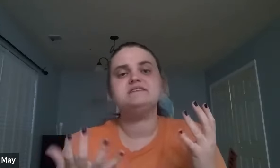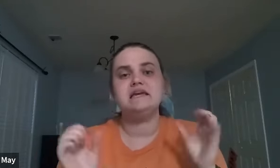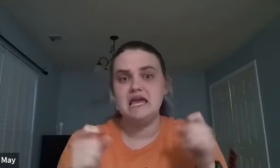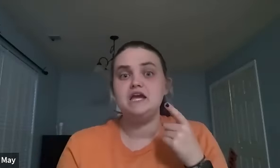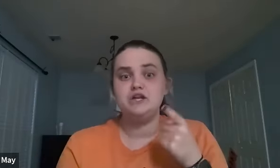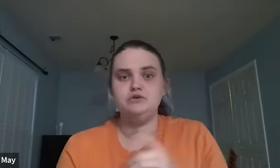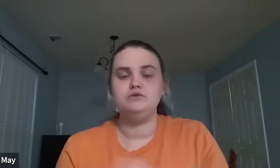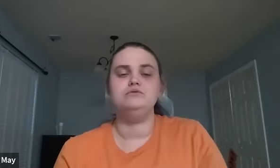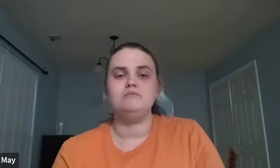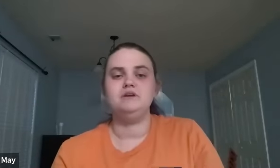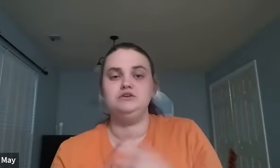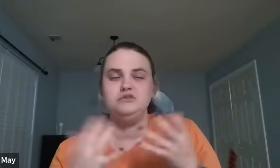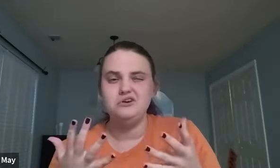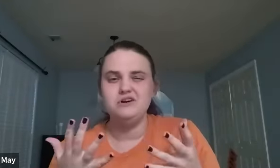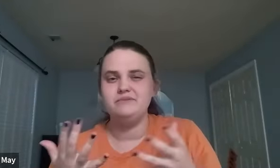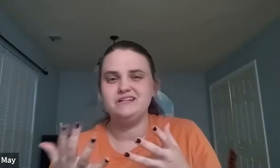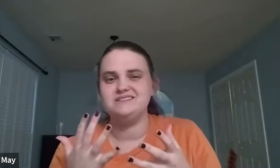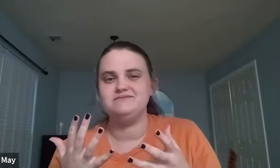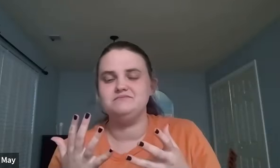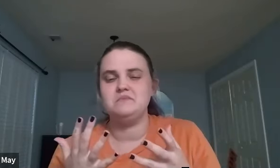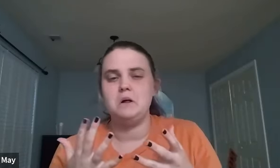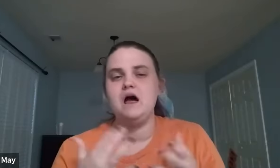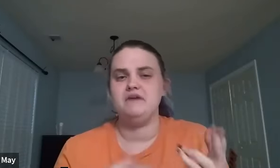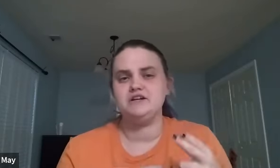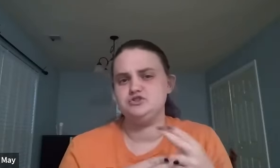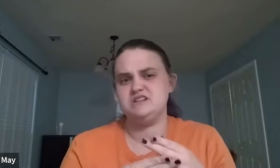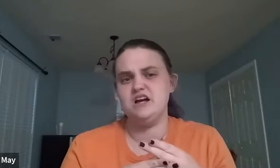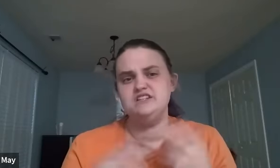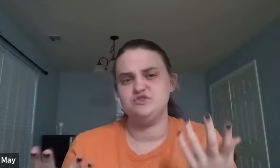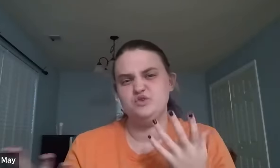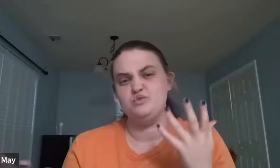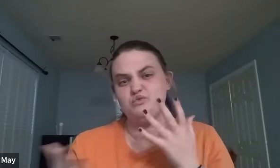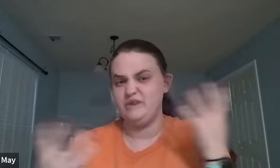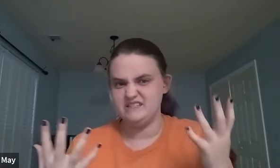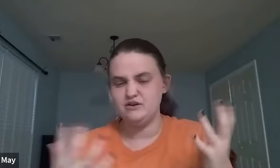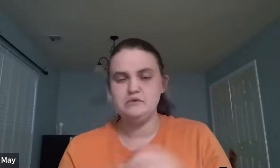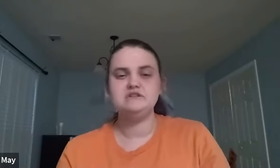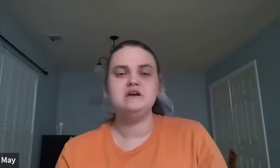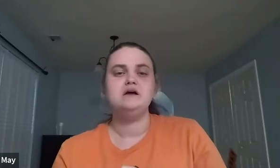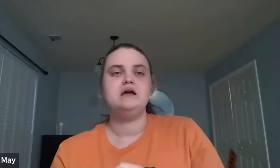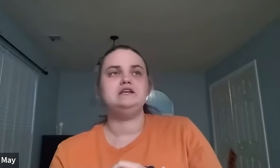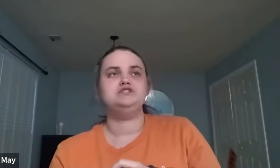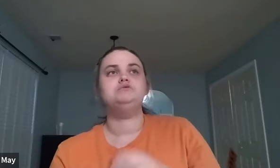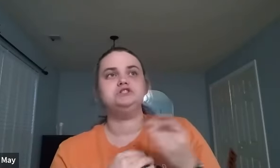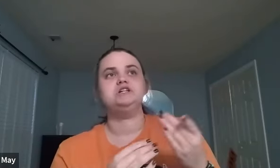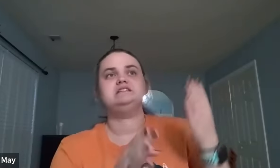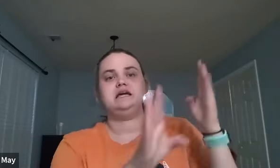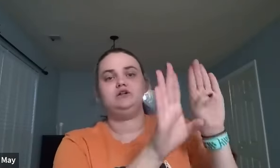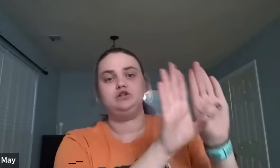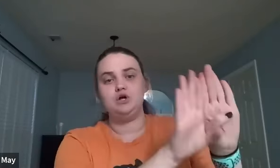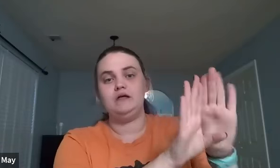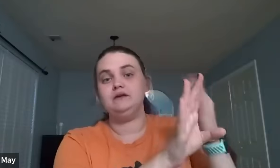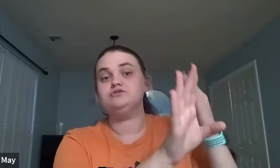saying can you, I mean, you could, but it's a lot of extra signs for no reason almost, is you would just say like